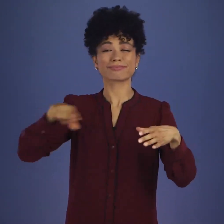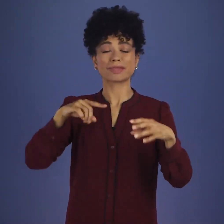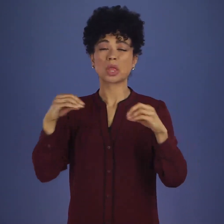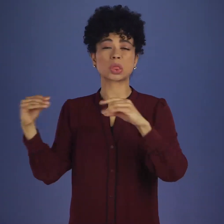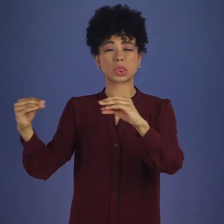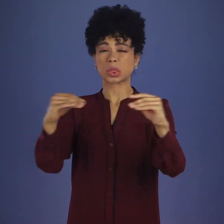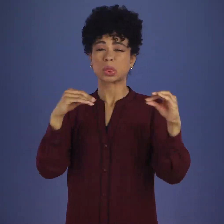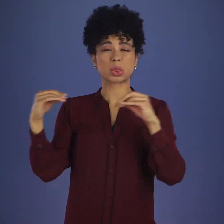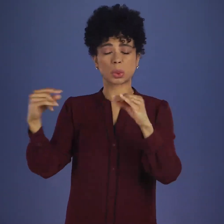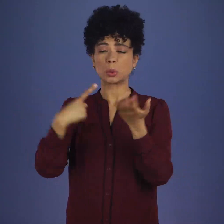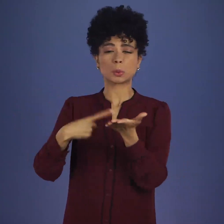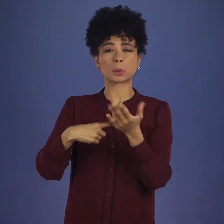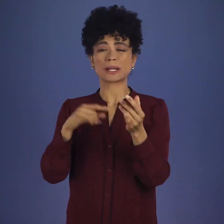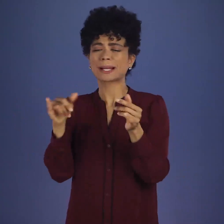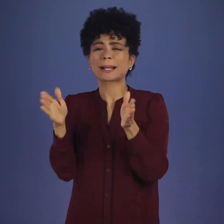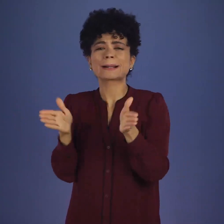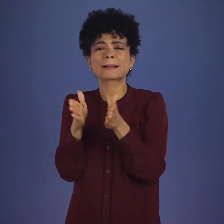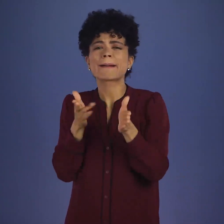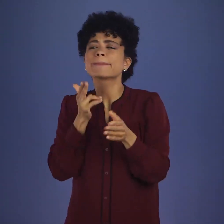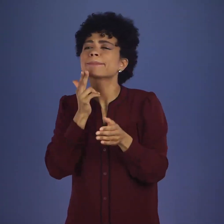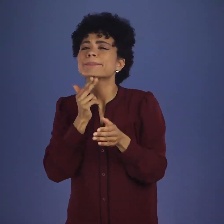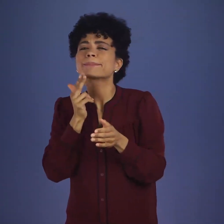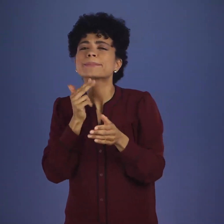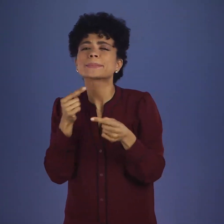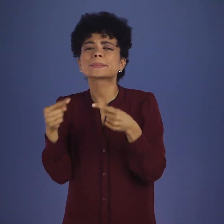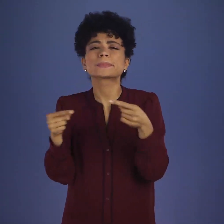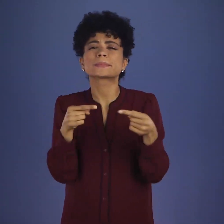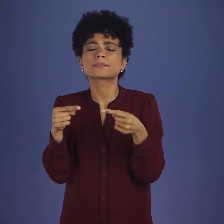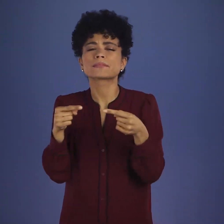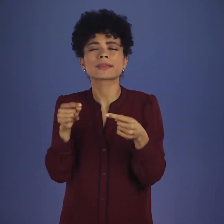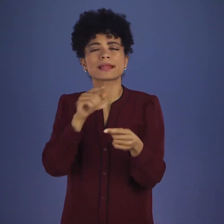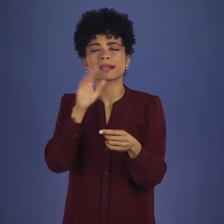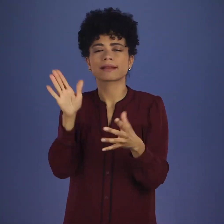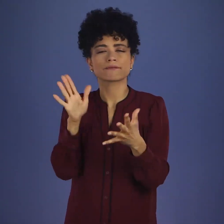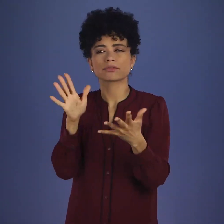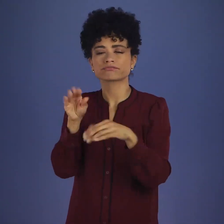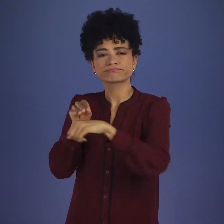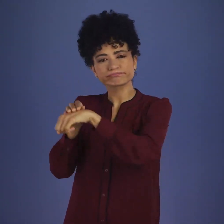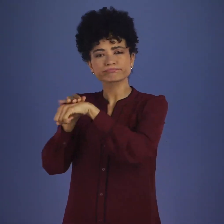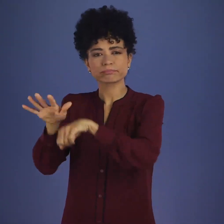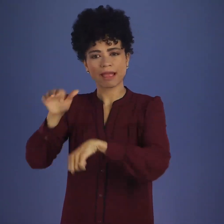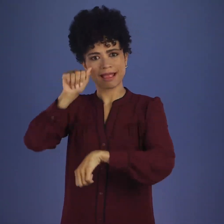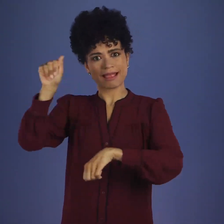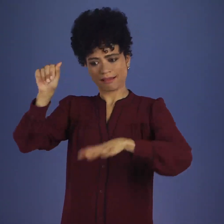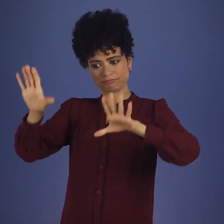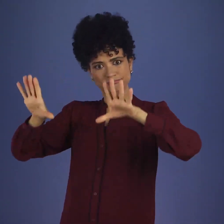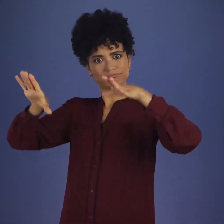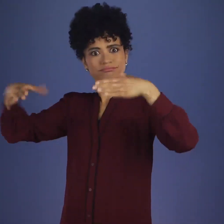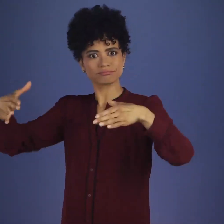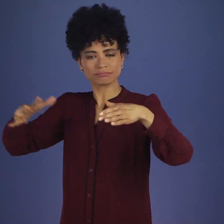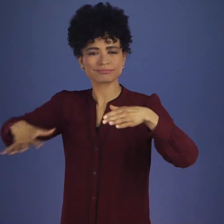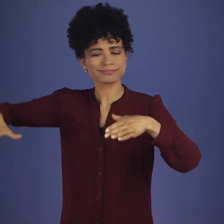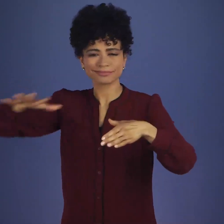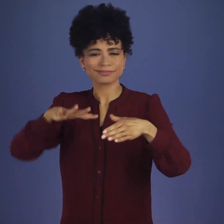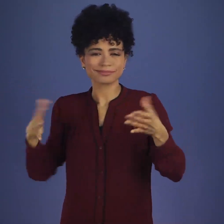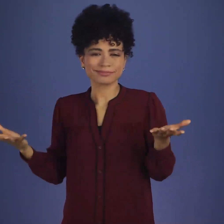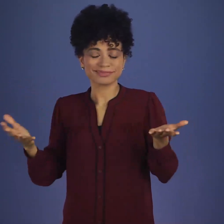Despite their din, our puny rows never did AA a particle of harm.